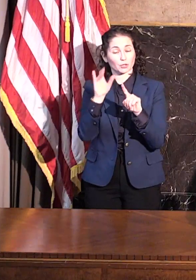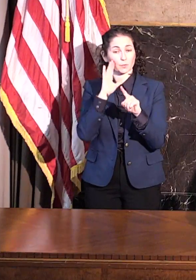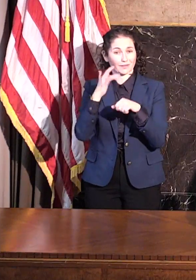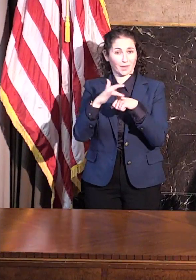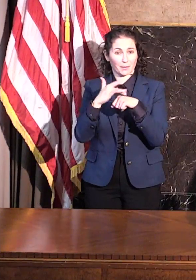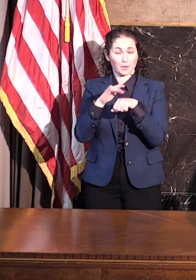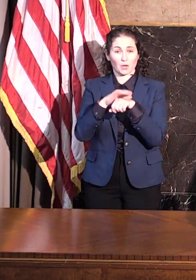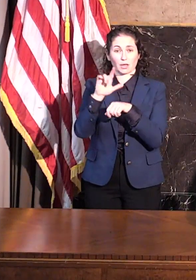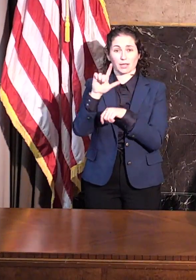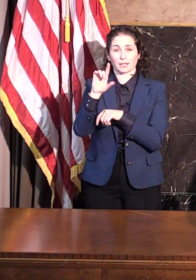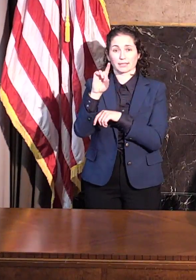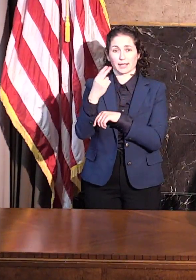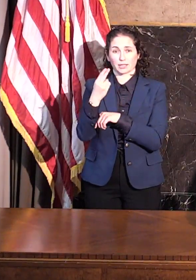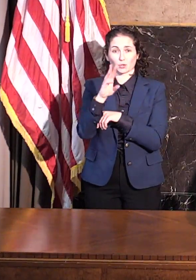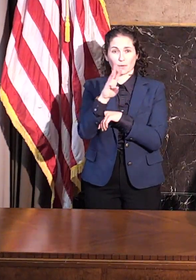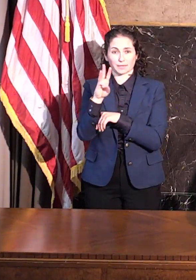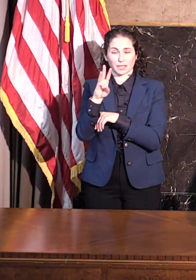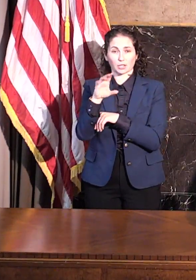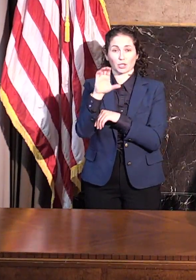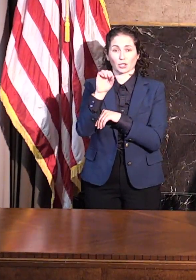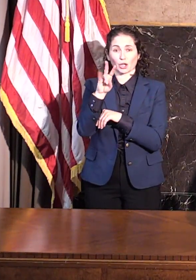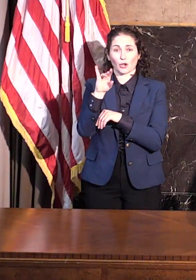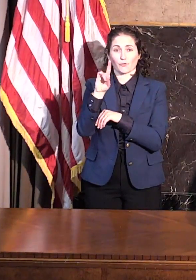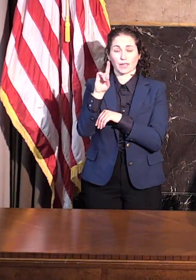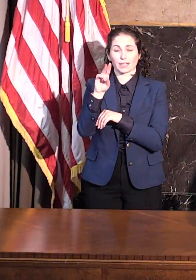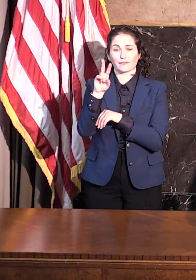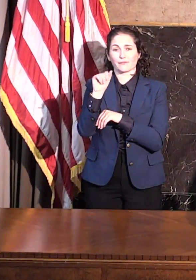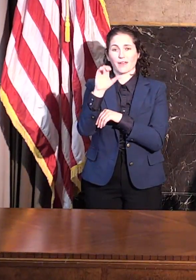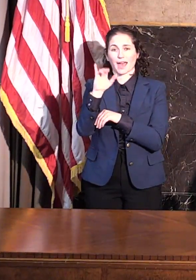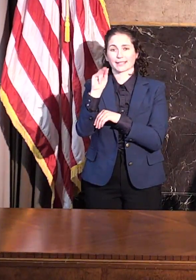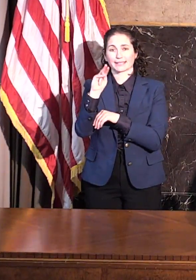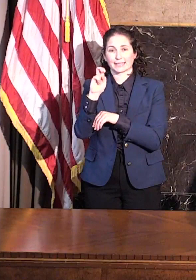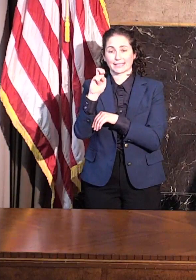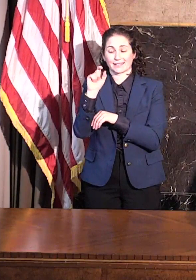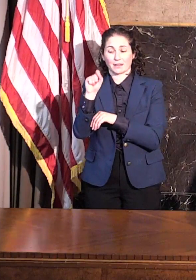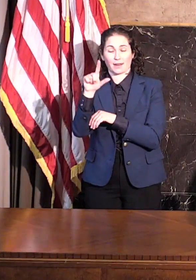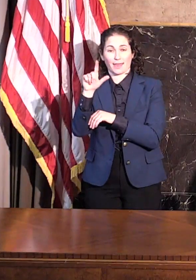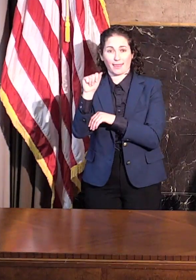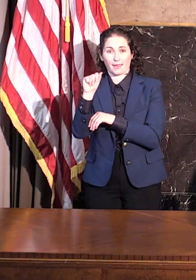us know by filling out our Bring Back Louisiana survey.